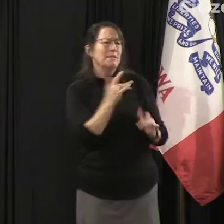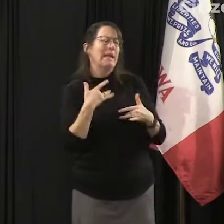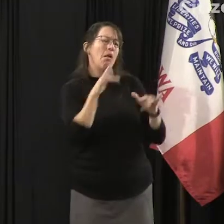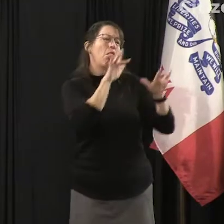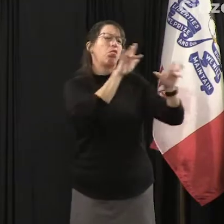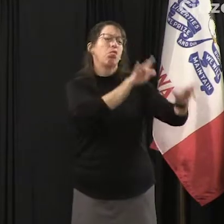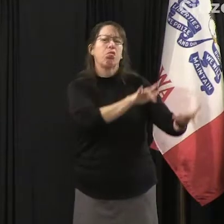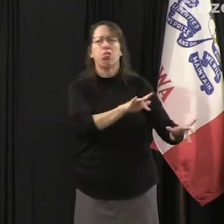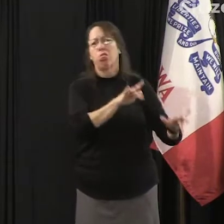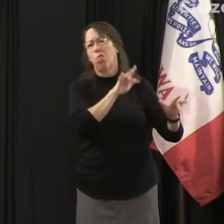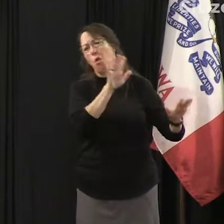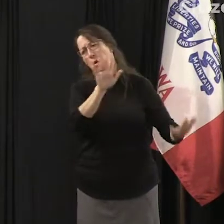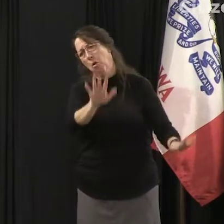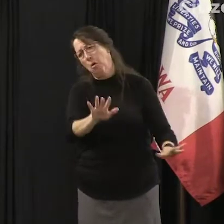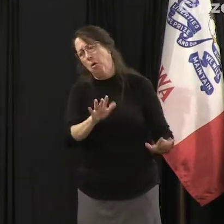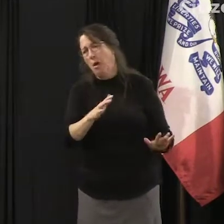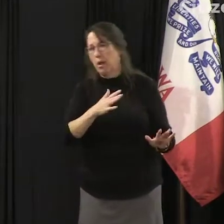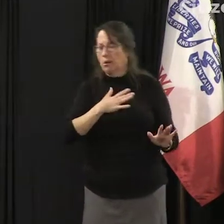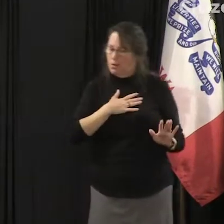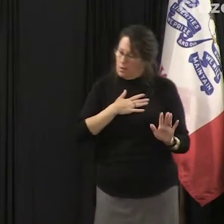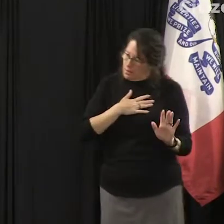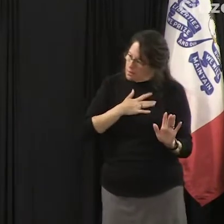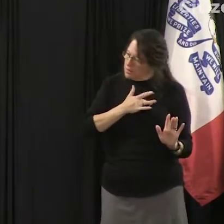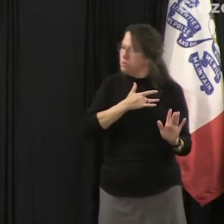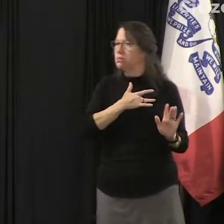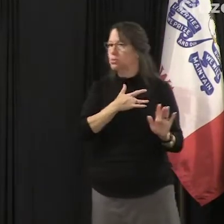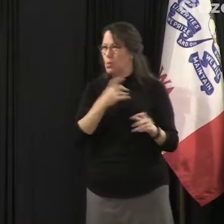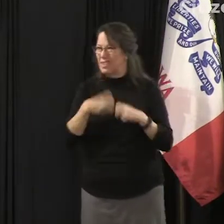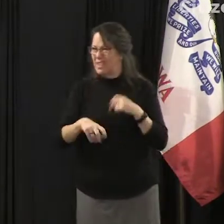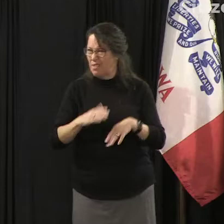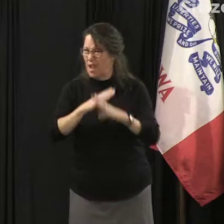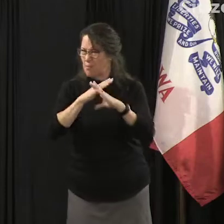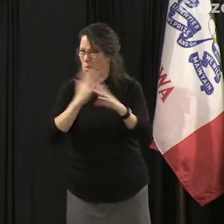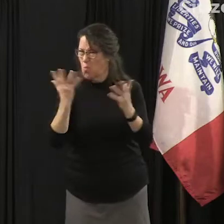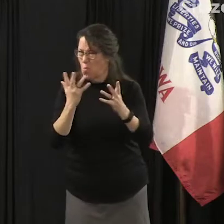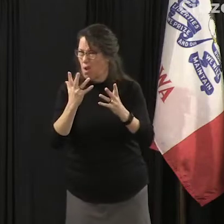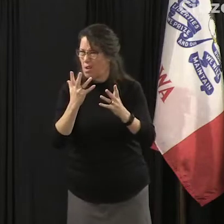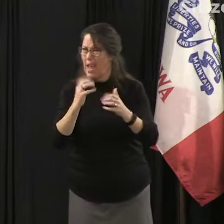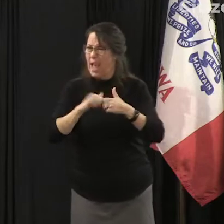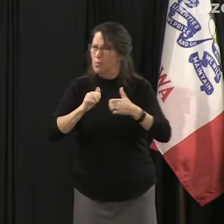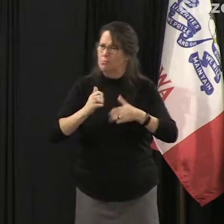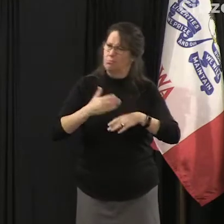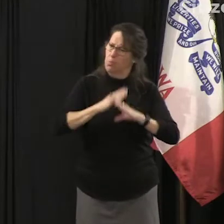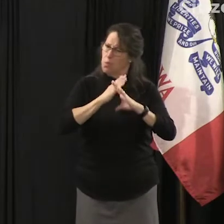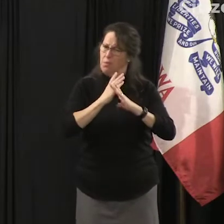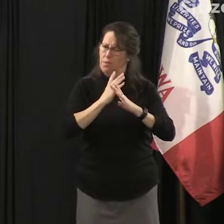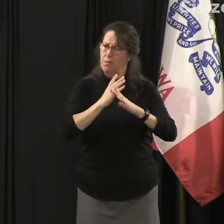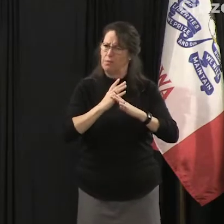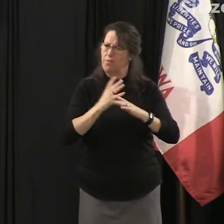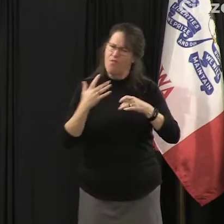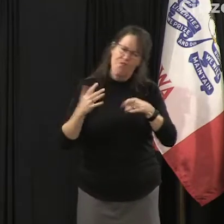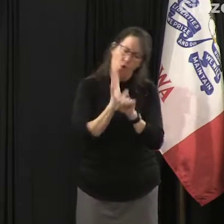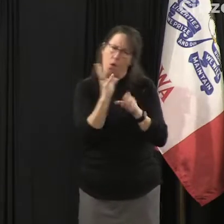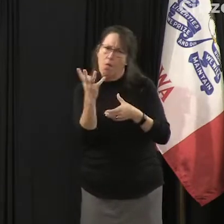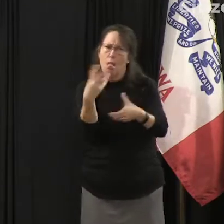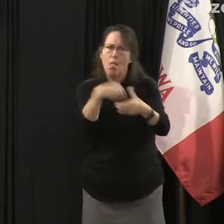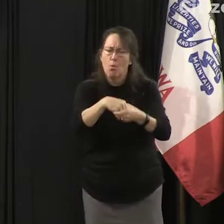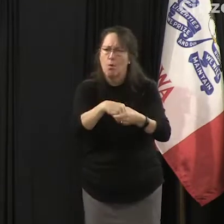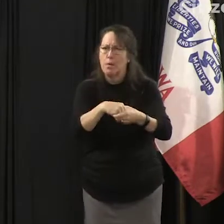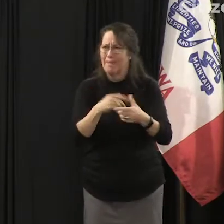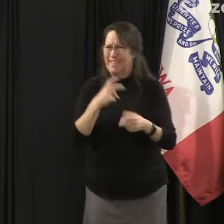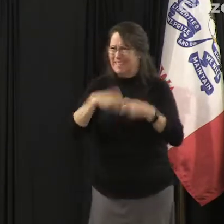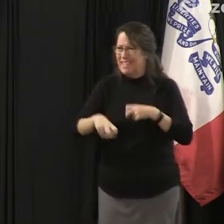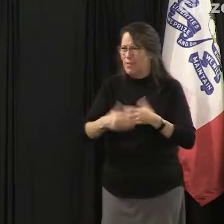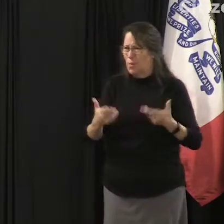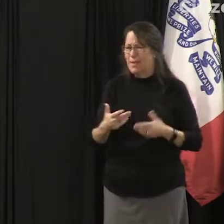disabilities. When I'm asked what are the toughest obstacles to remove for full inclusion,